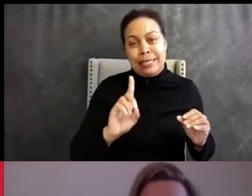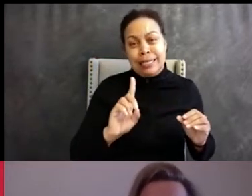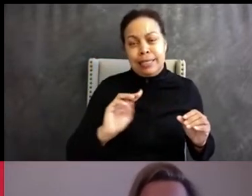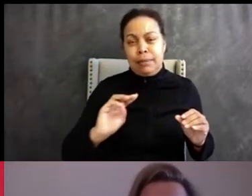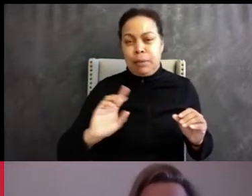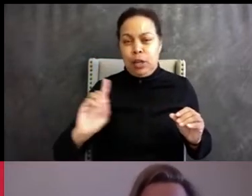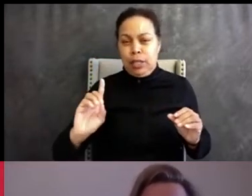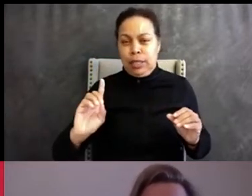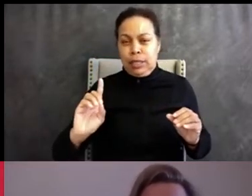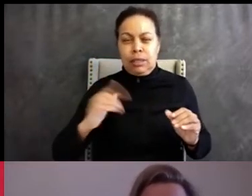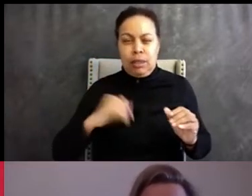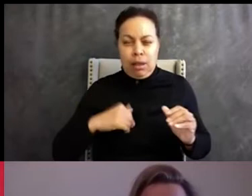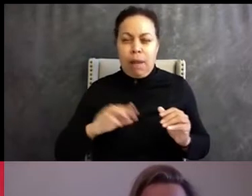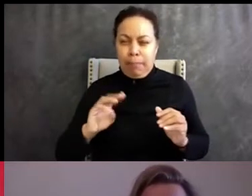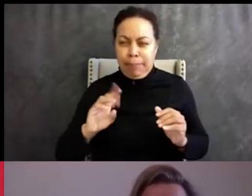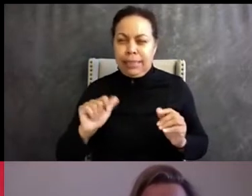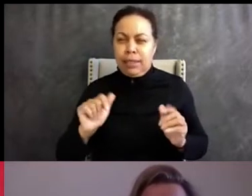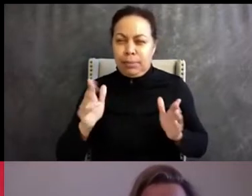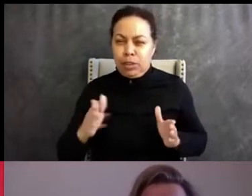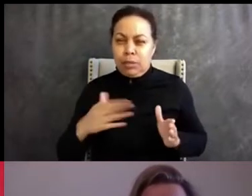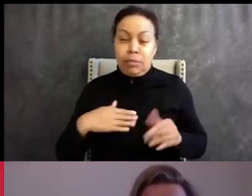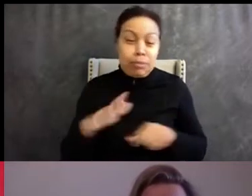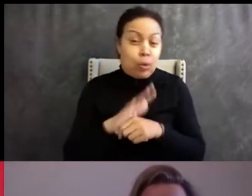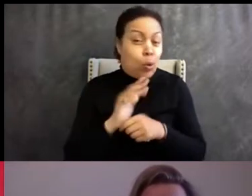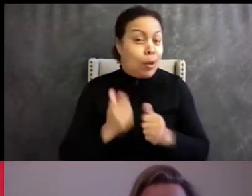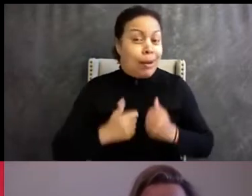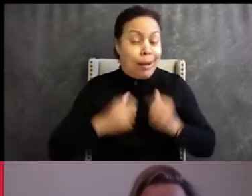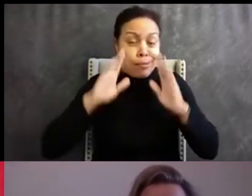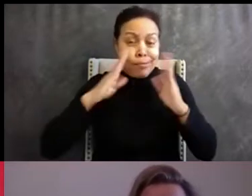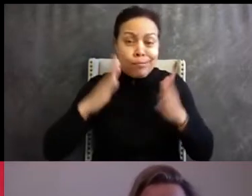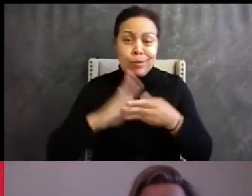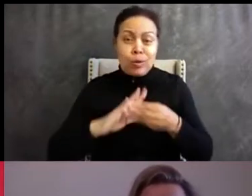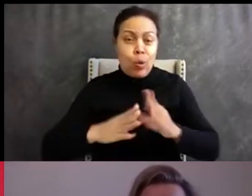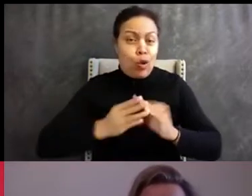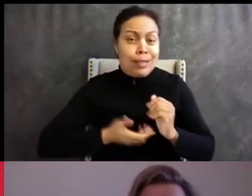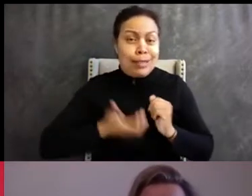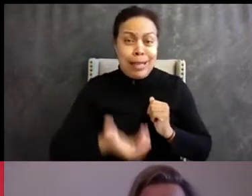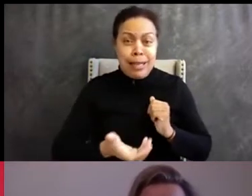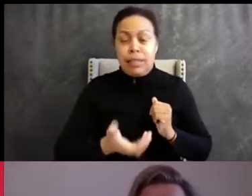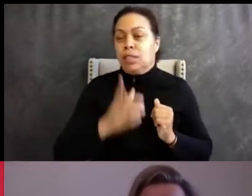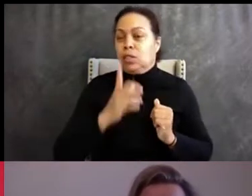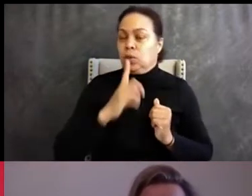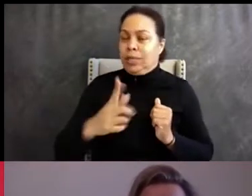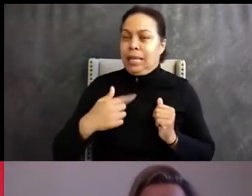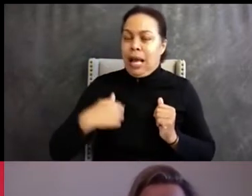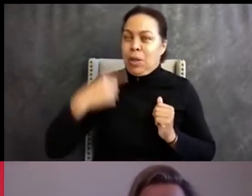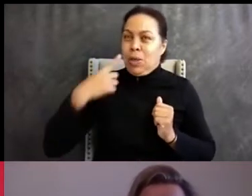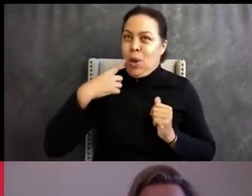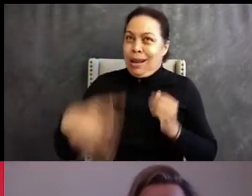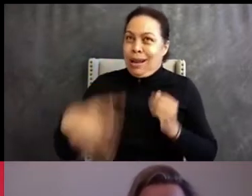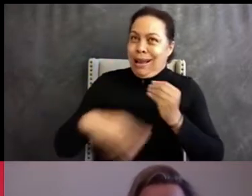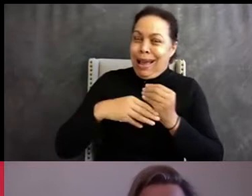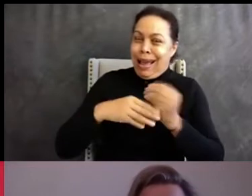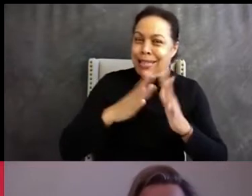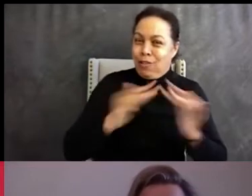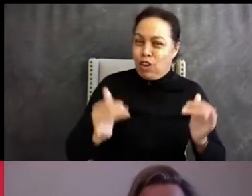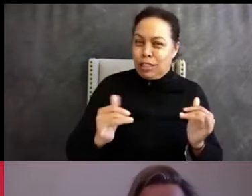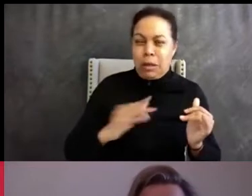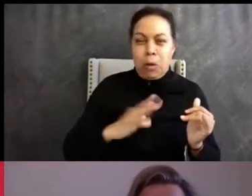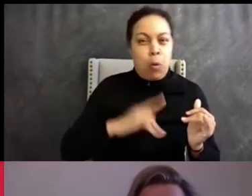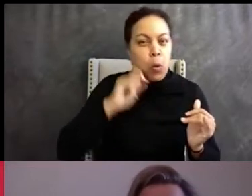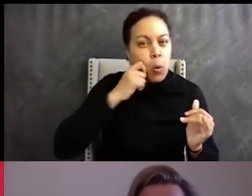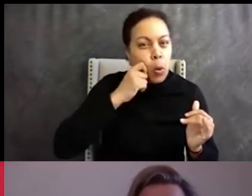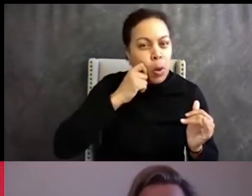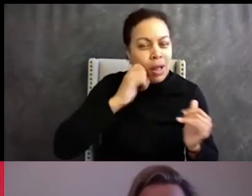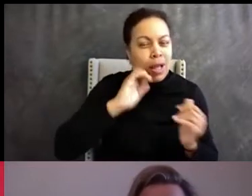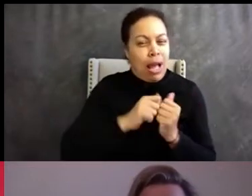whole life is about storytelling. And I was interested and drawn to this about the diversity in storytelling, and particularly that